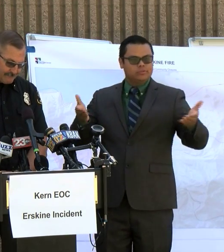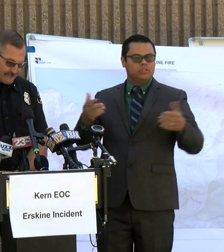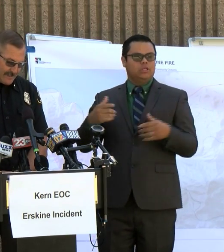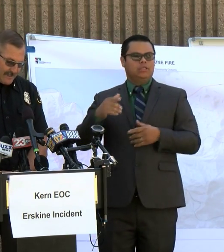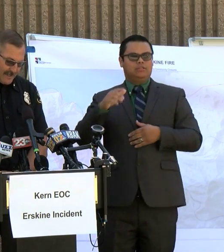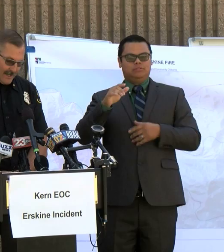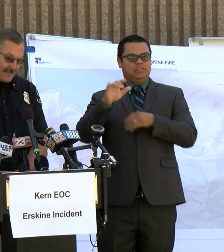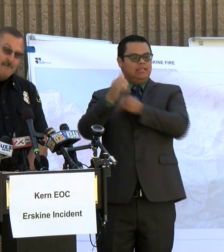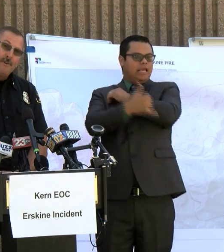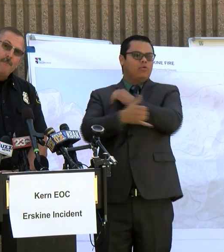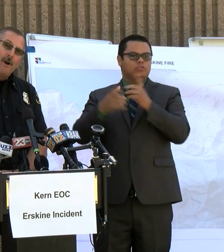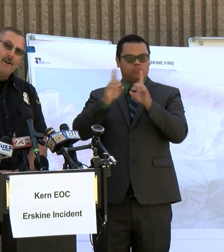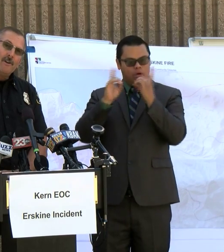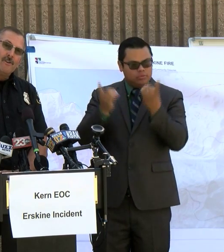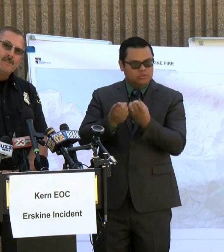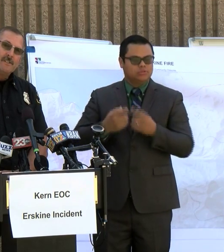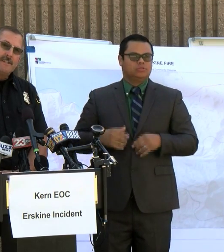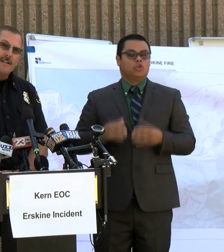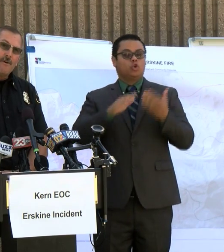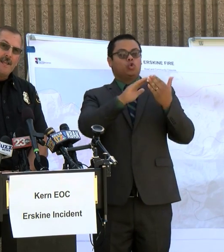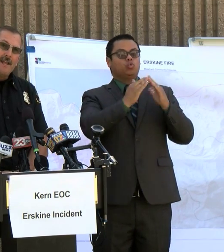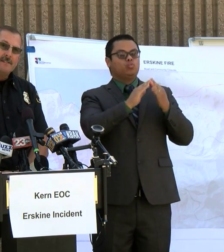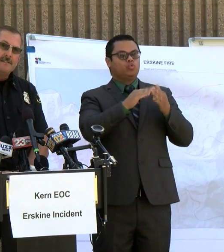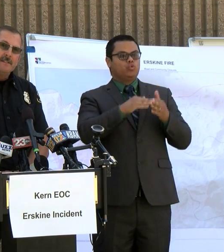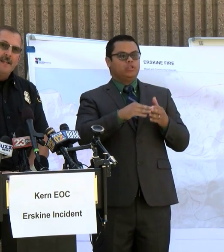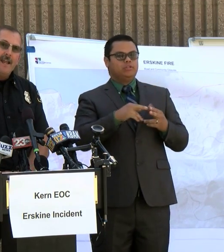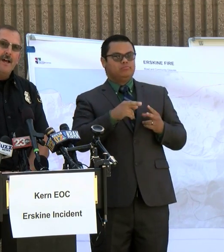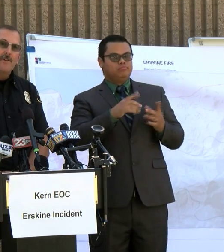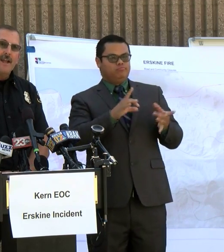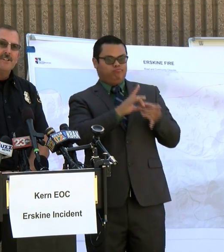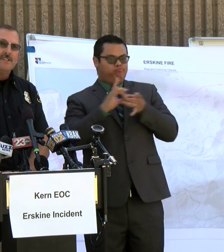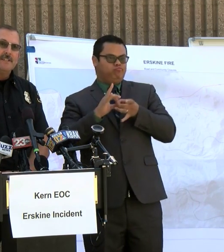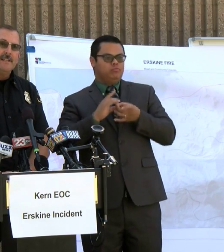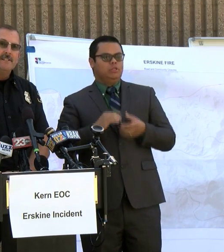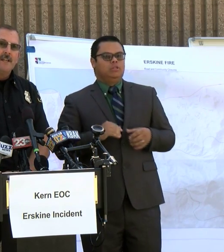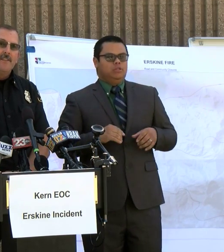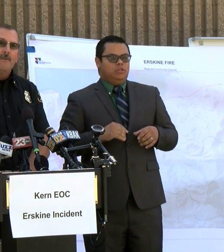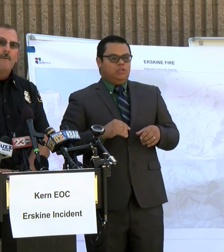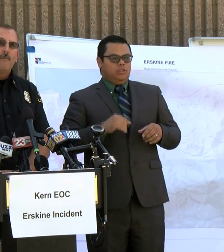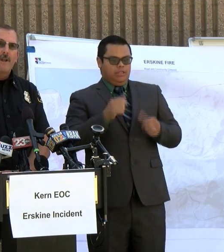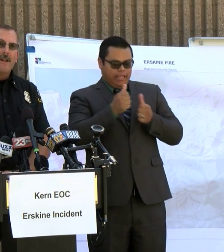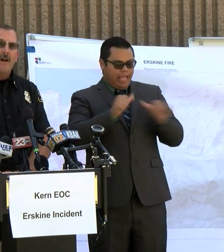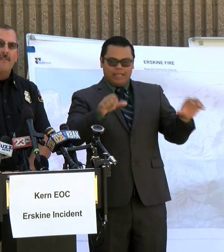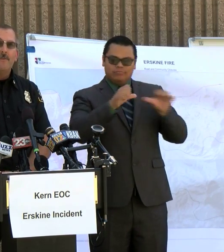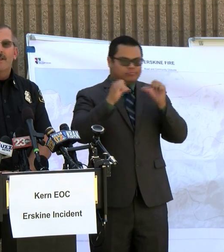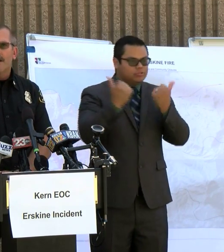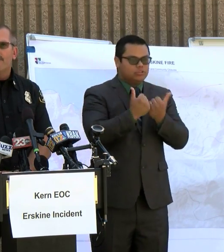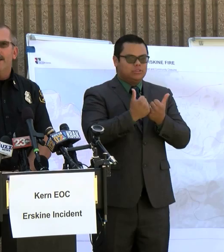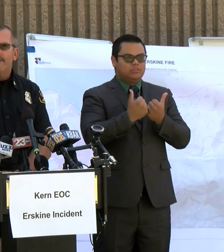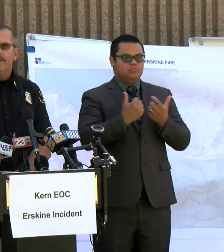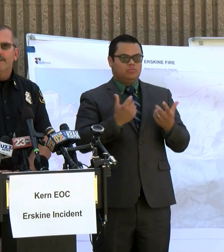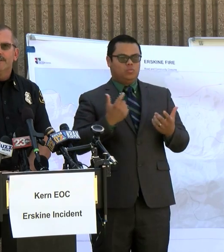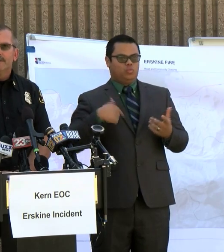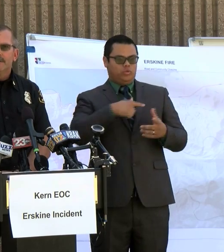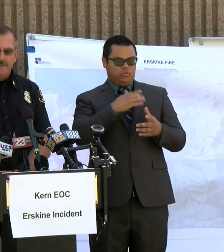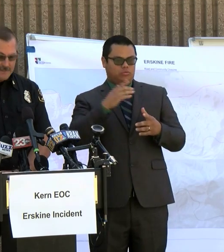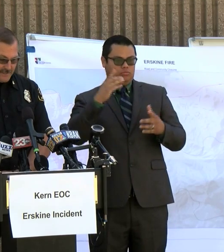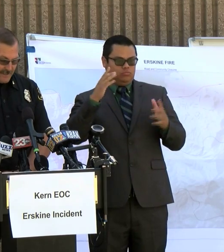departments, community partners, state OES, and other agencies that will be working on the recovery